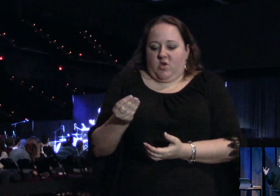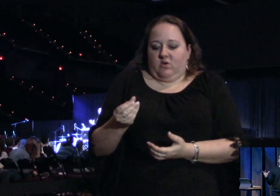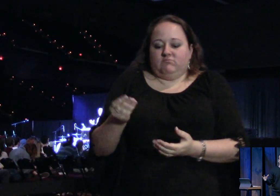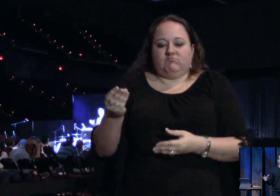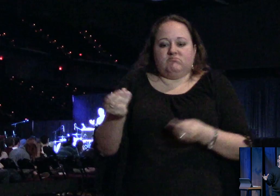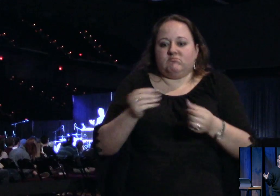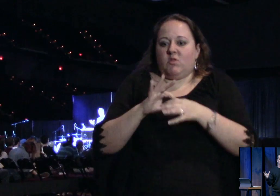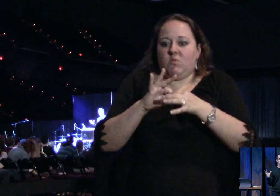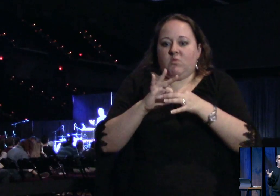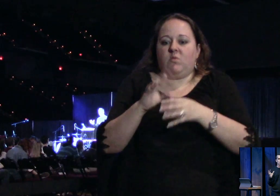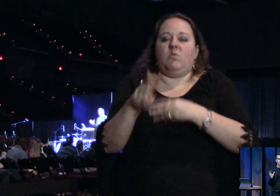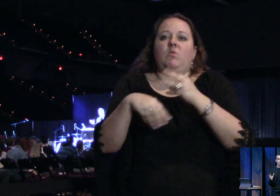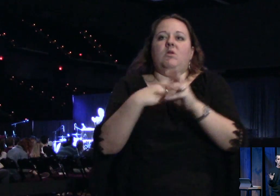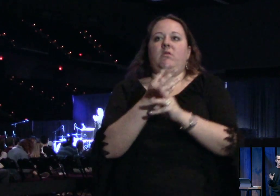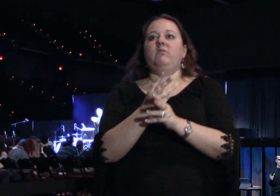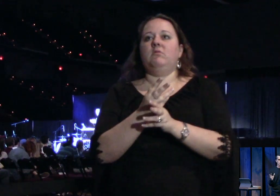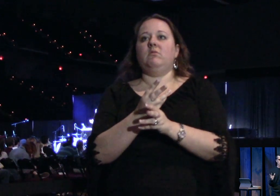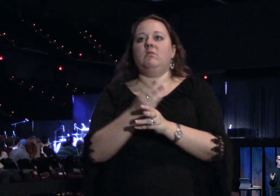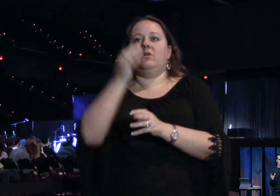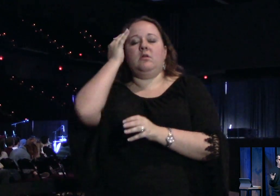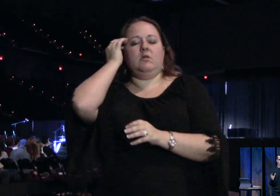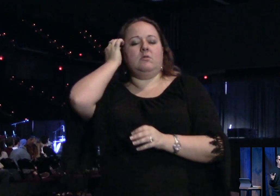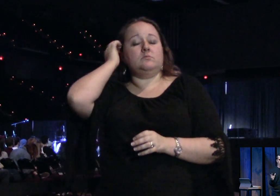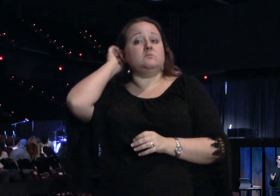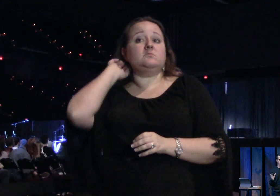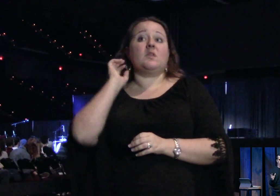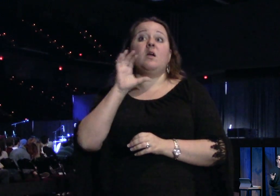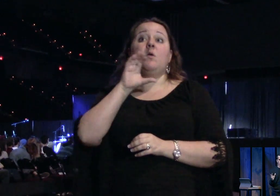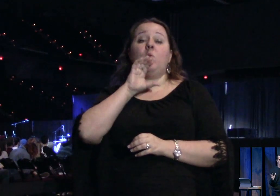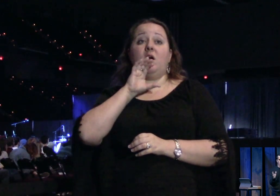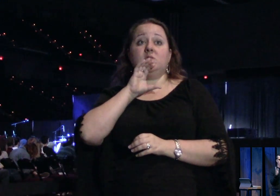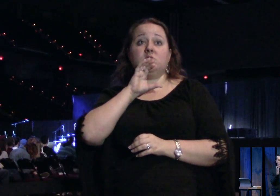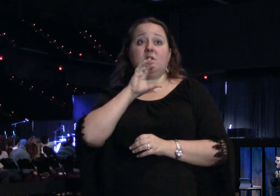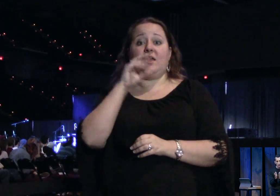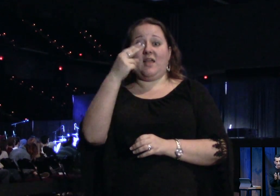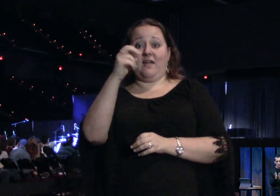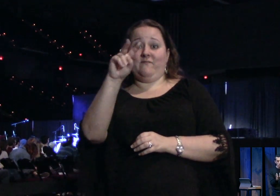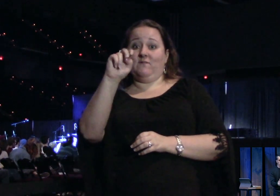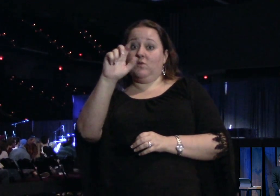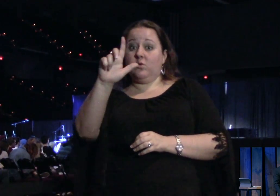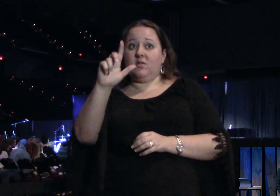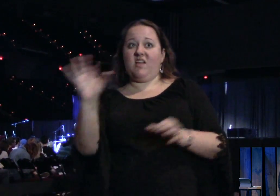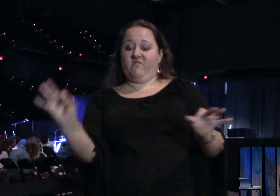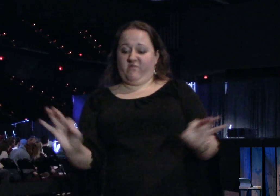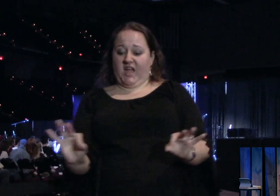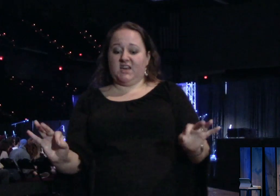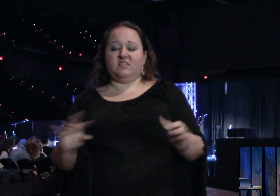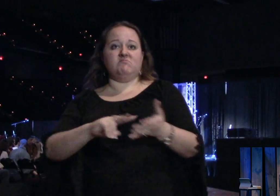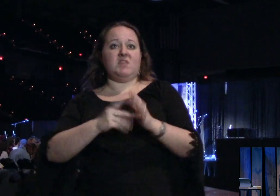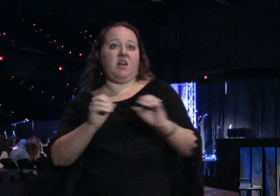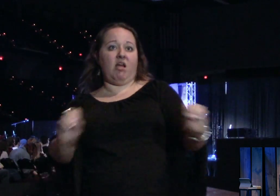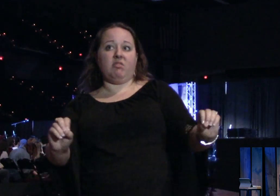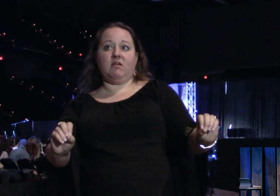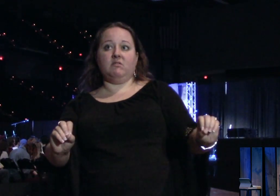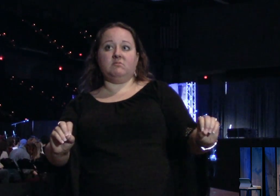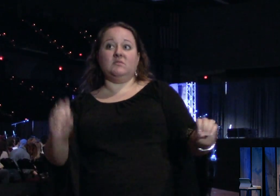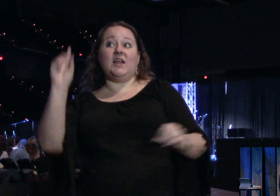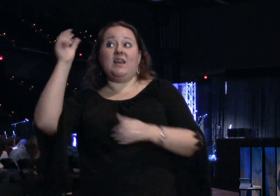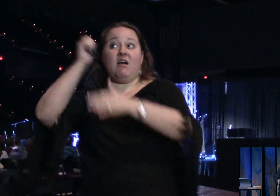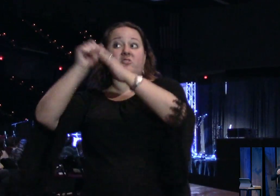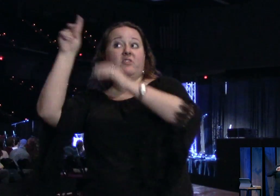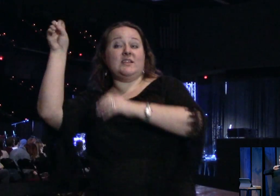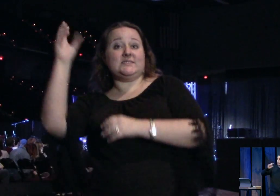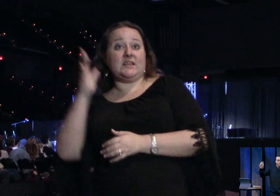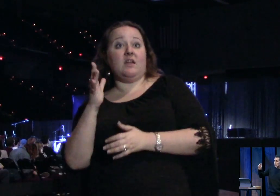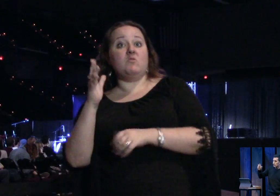our material universe. Now watch how hevel, or vanity,